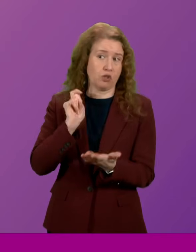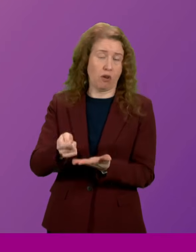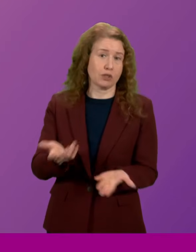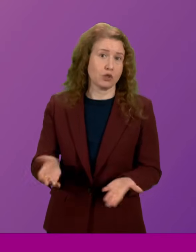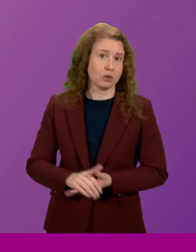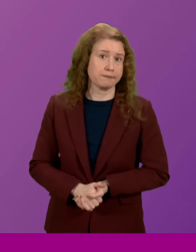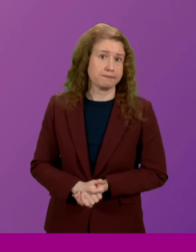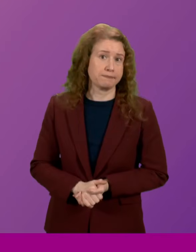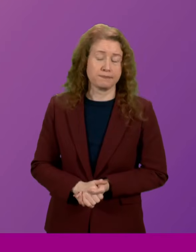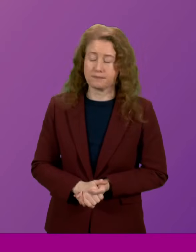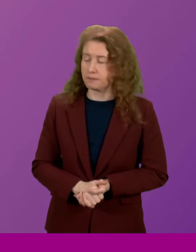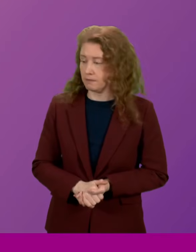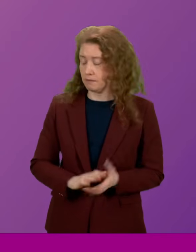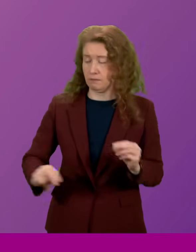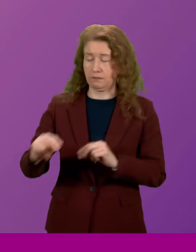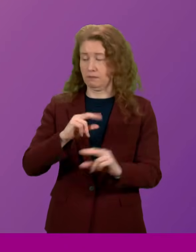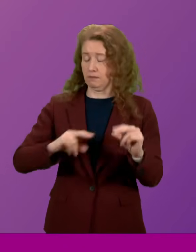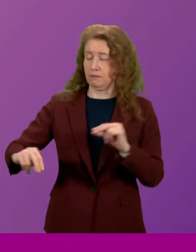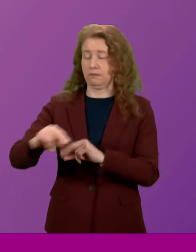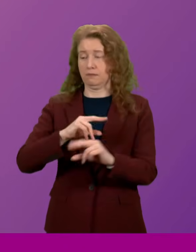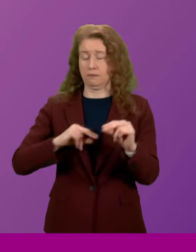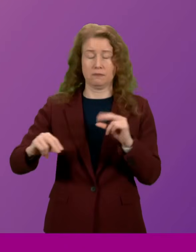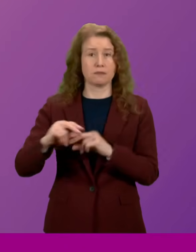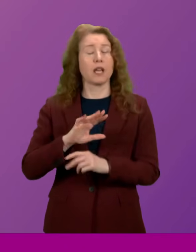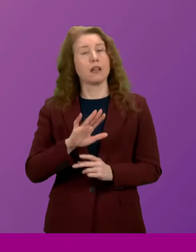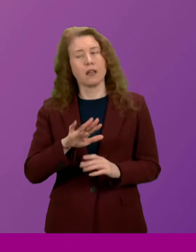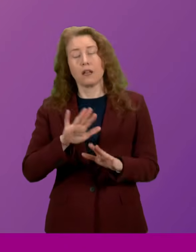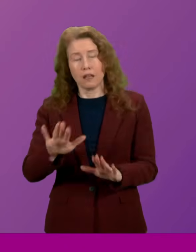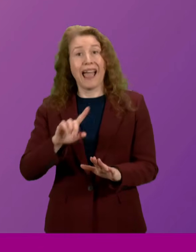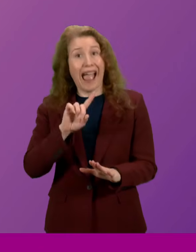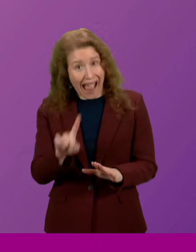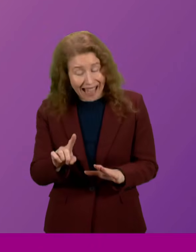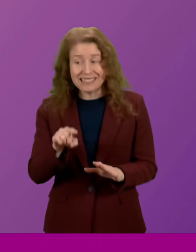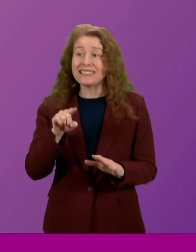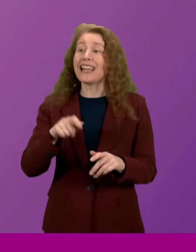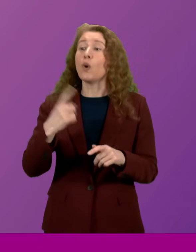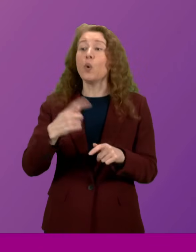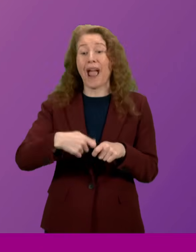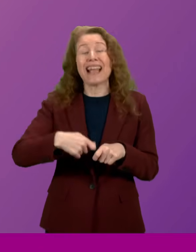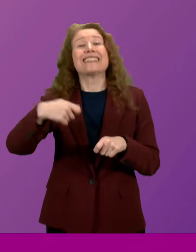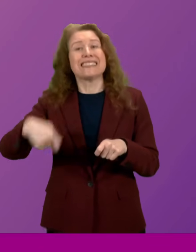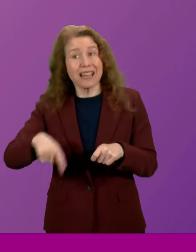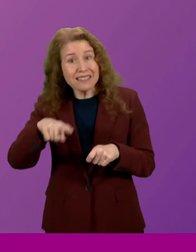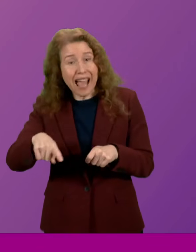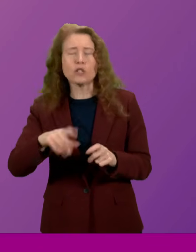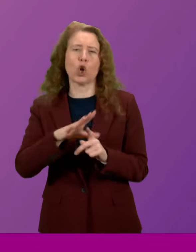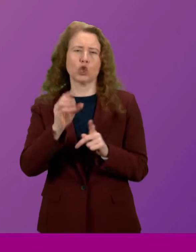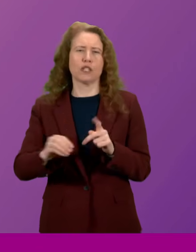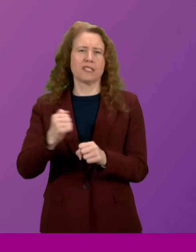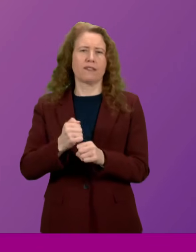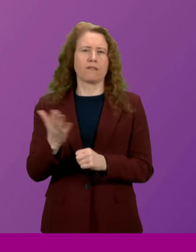Thank you. Thank you. And it was extended by the Conservative government.